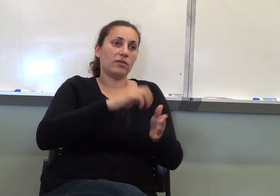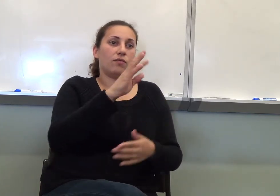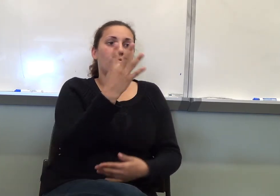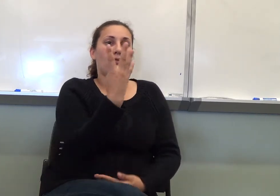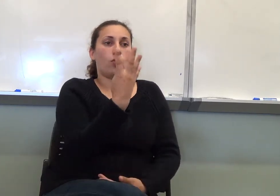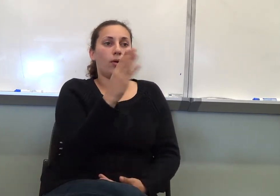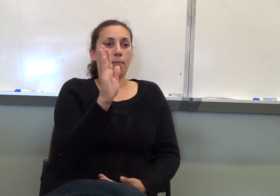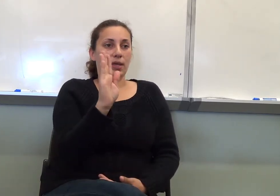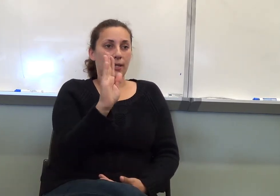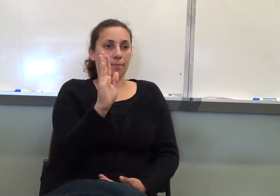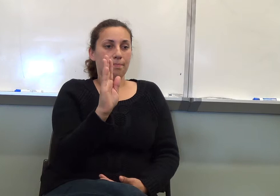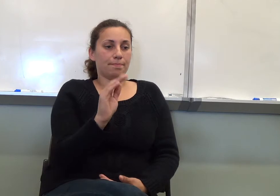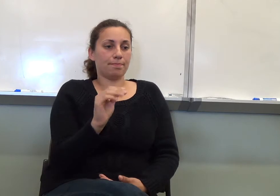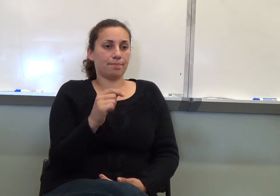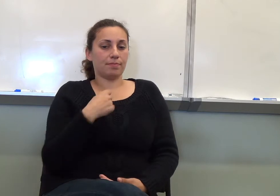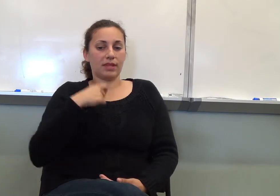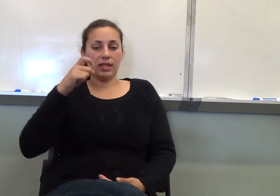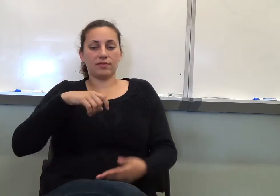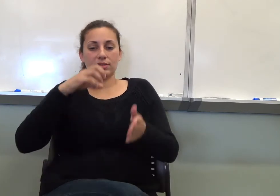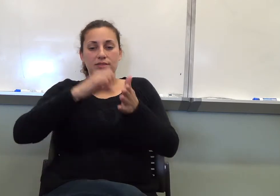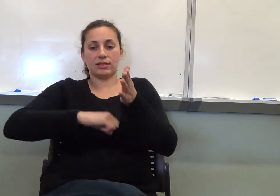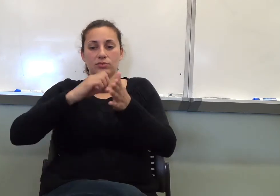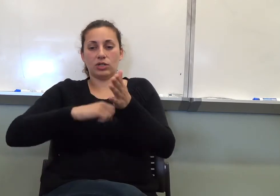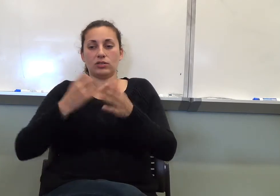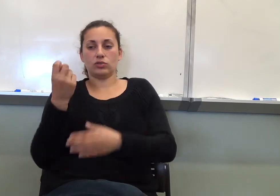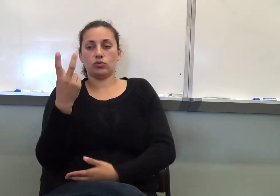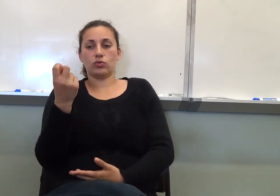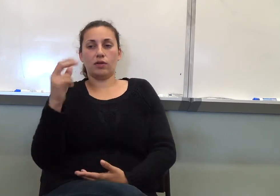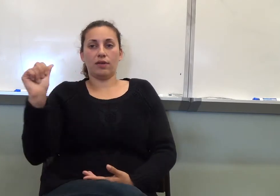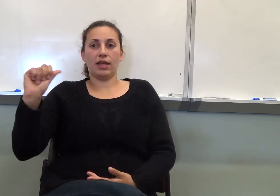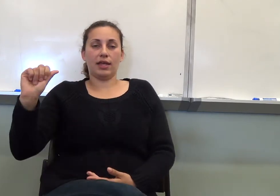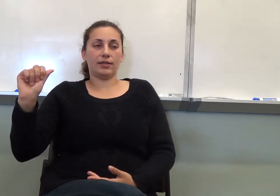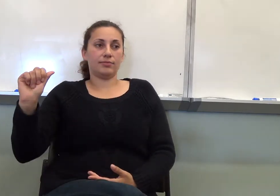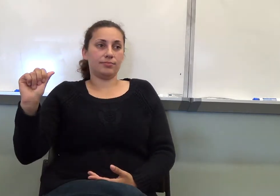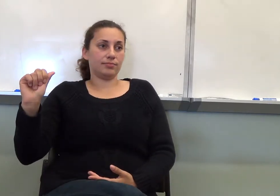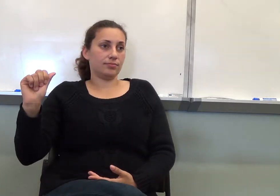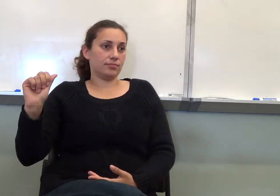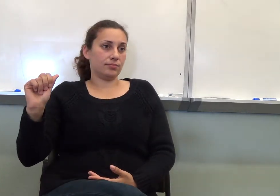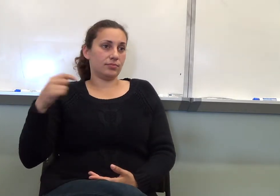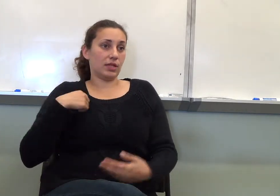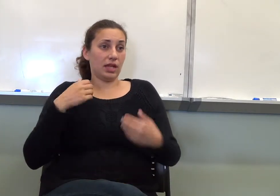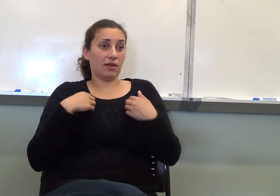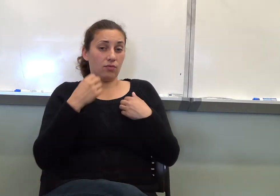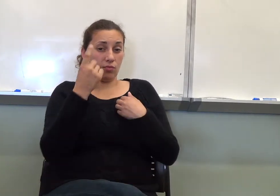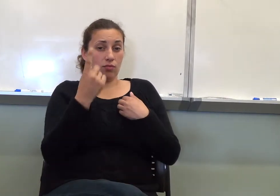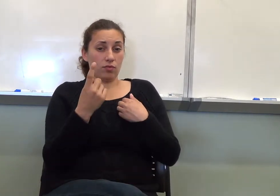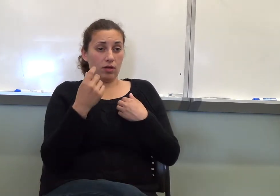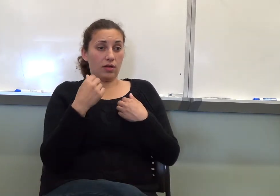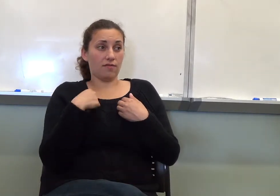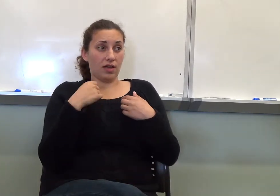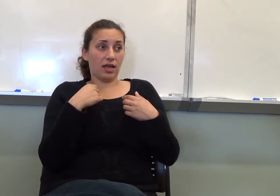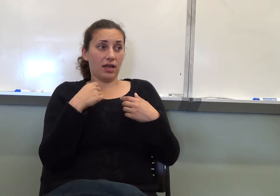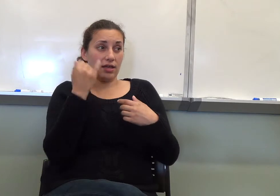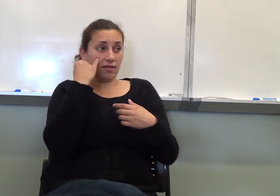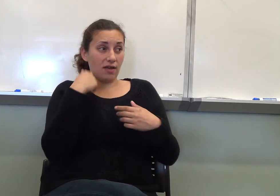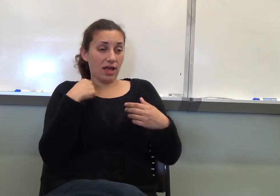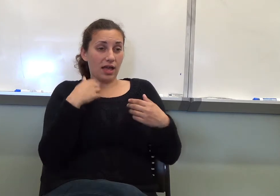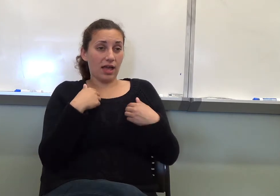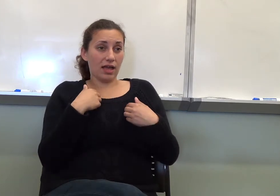And I also have to subtract the 12a. And if I have a quarter for every time a student forgot to subtract